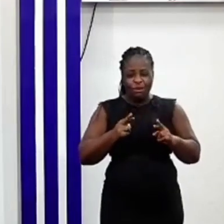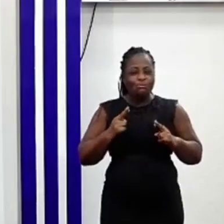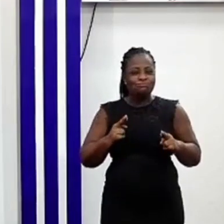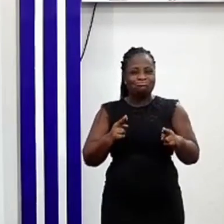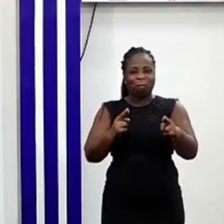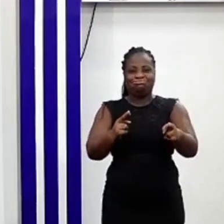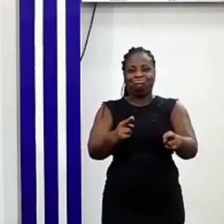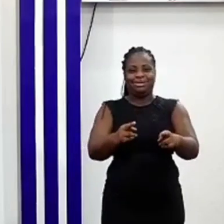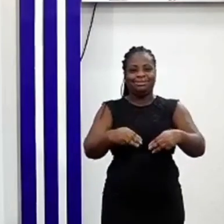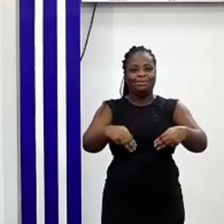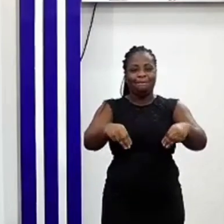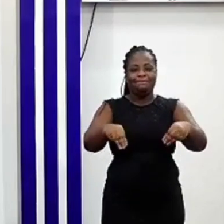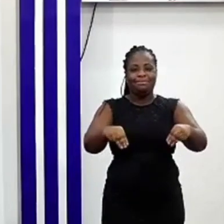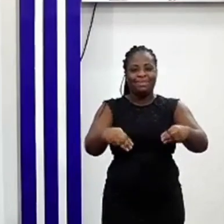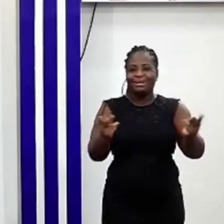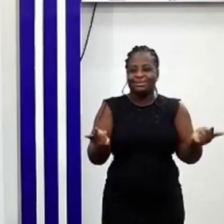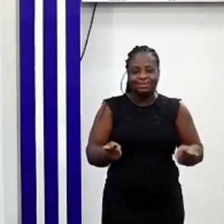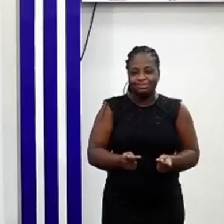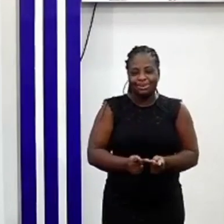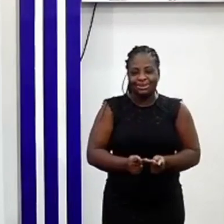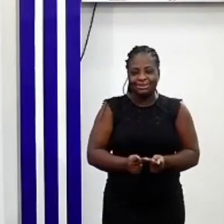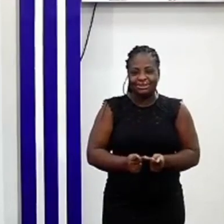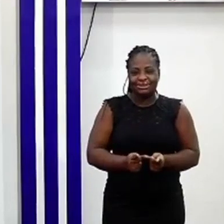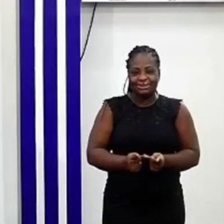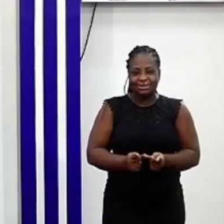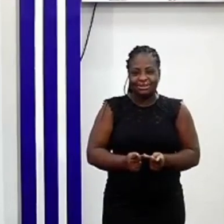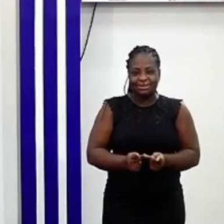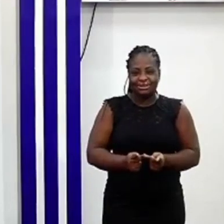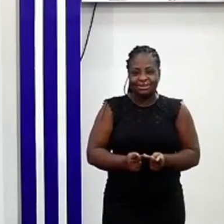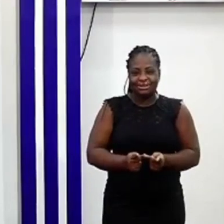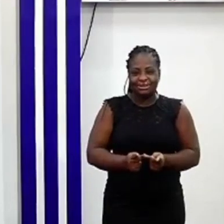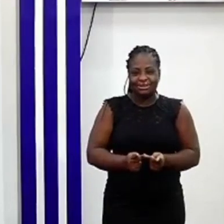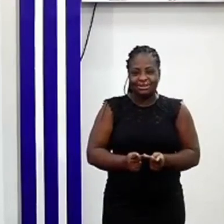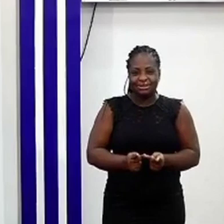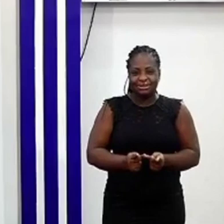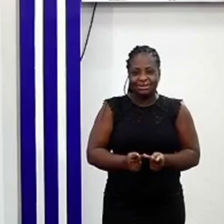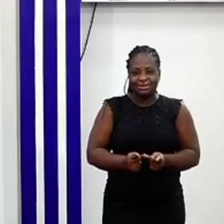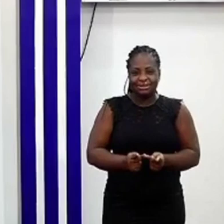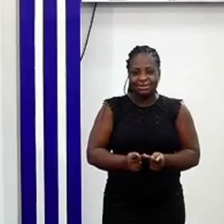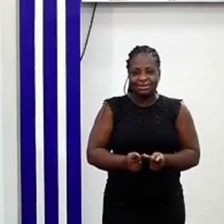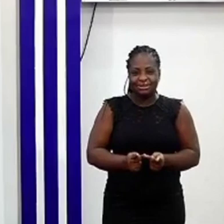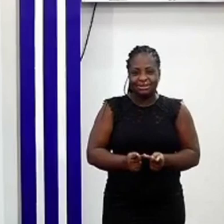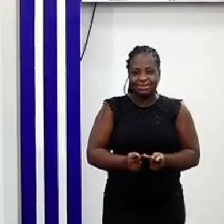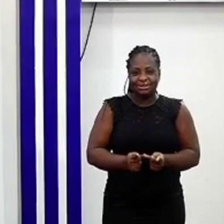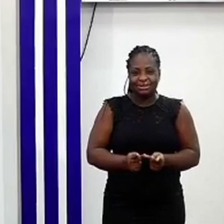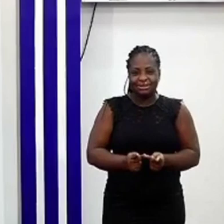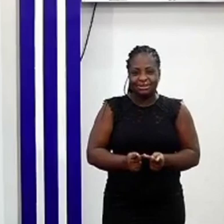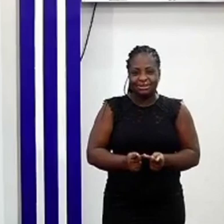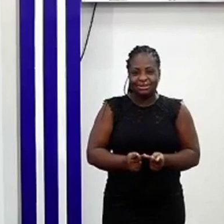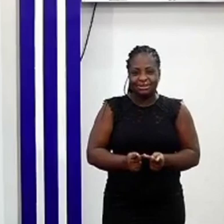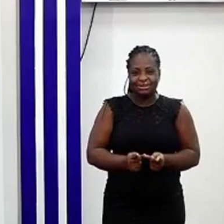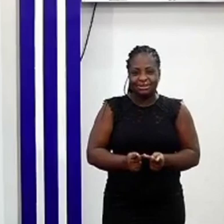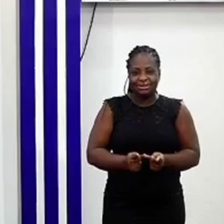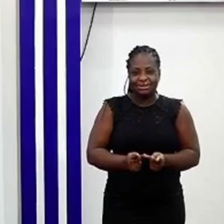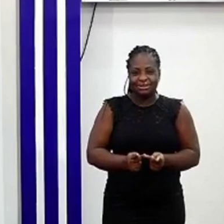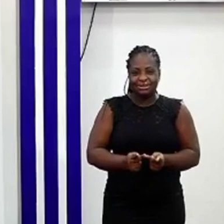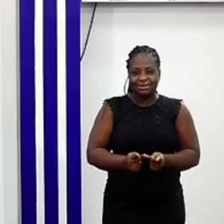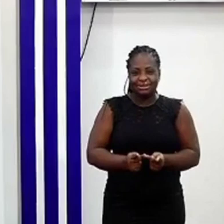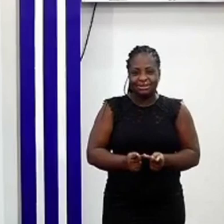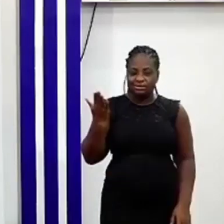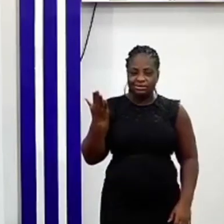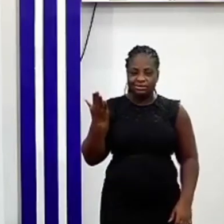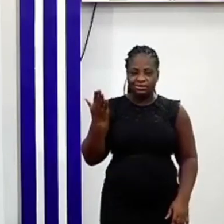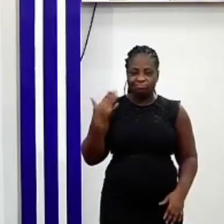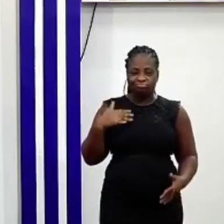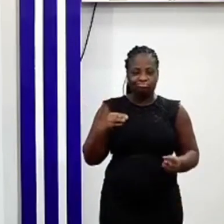seen in our markets in the last 3 days, Saturday in particular and Sunday yesterday,